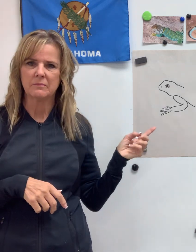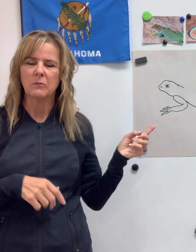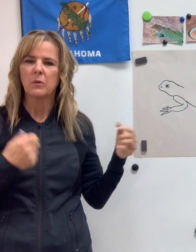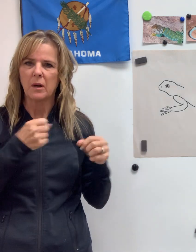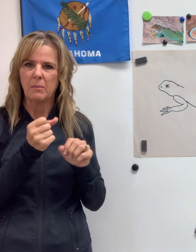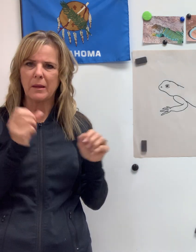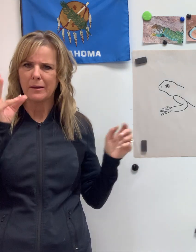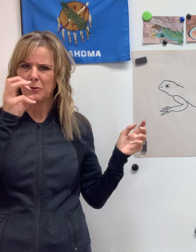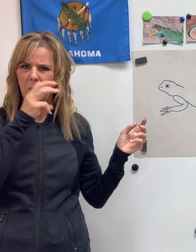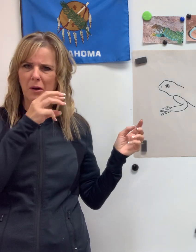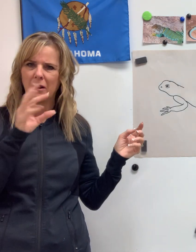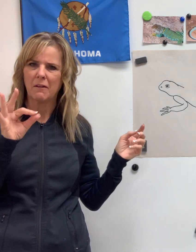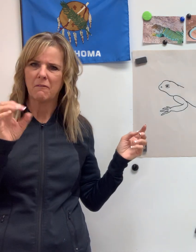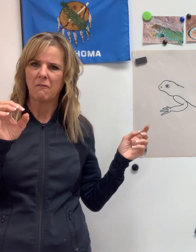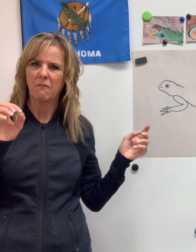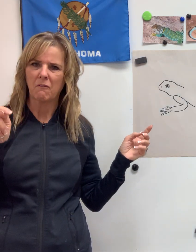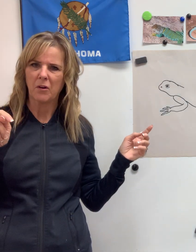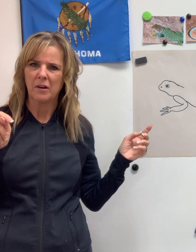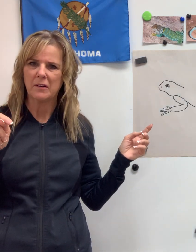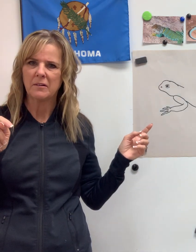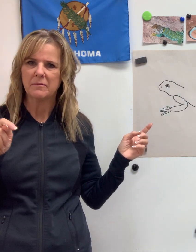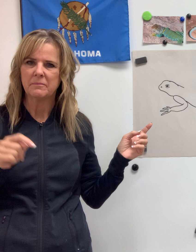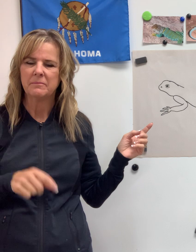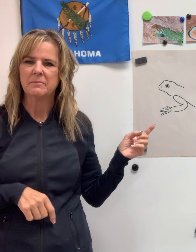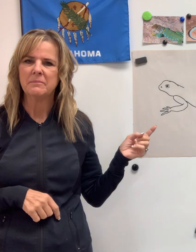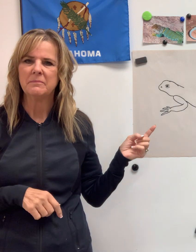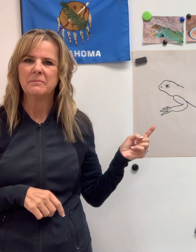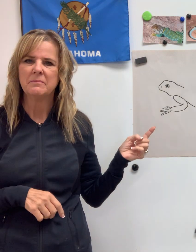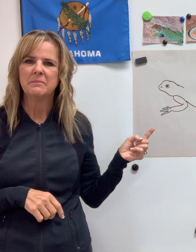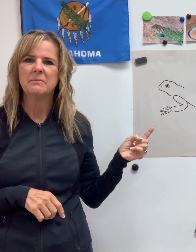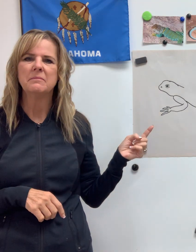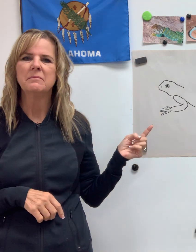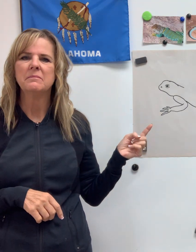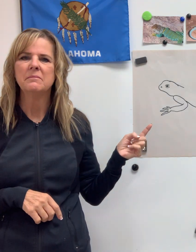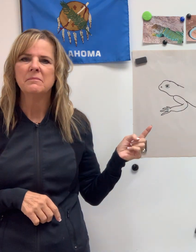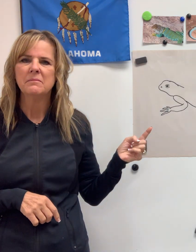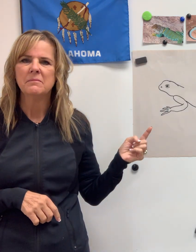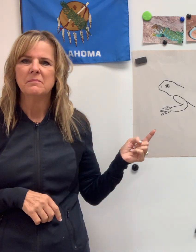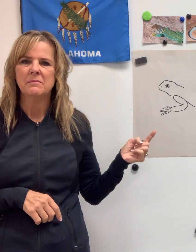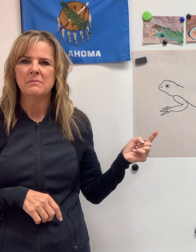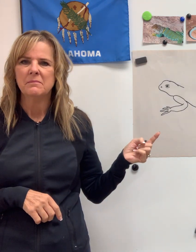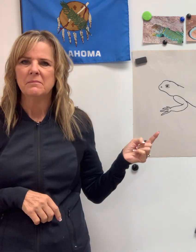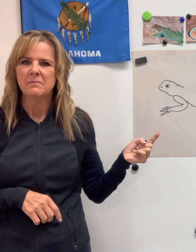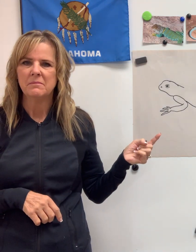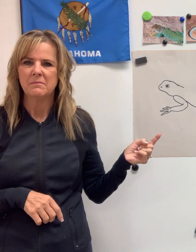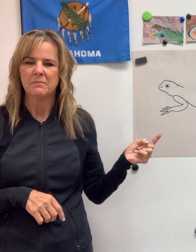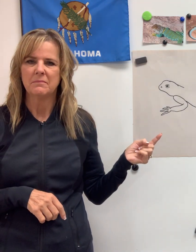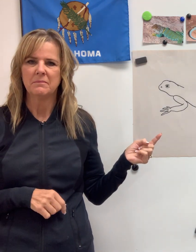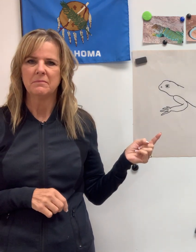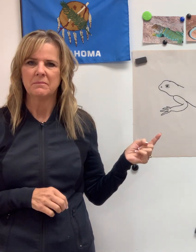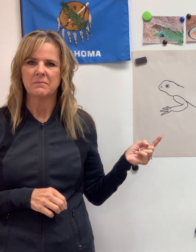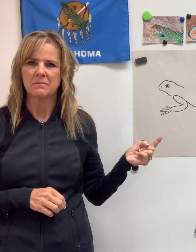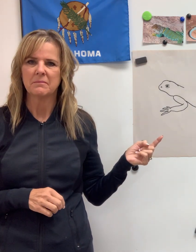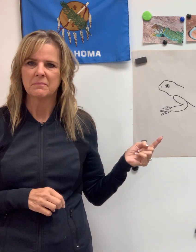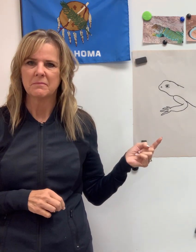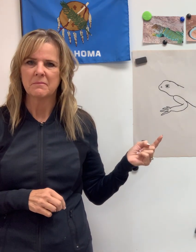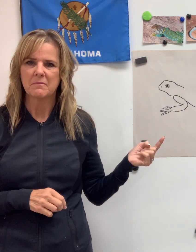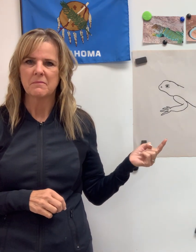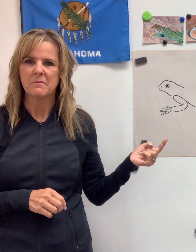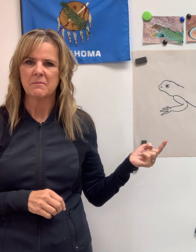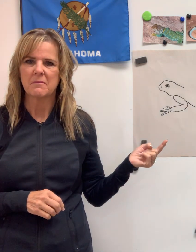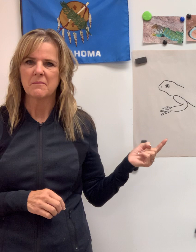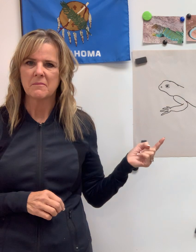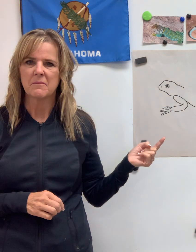ahead and make this weird looking foot. Not at the end of this line, but over just a little ways. I'm gonna make a slanted line. It's gonna come